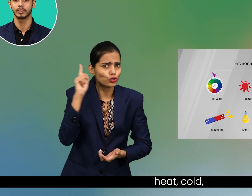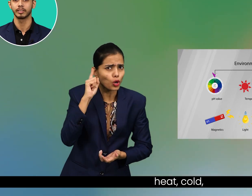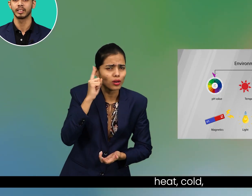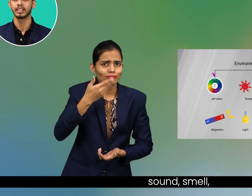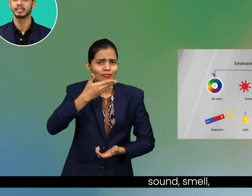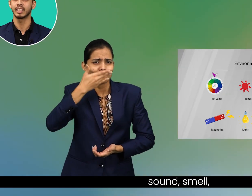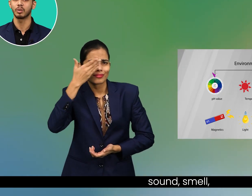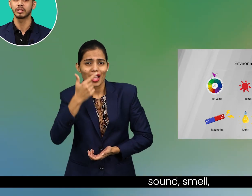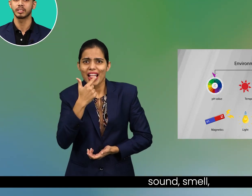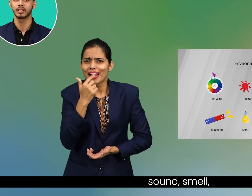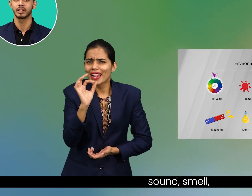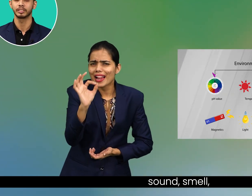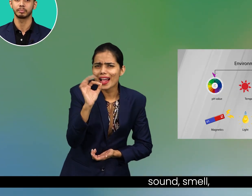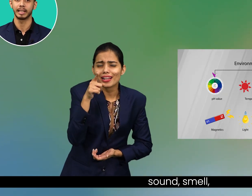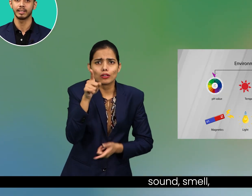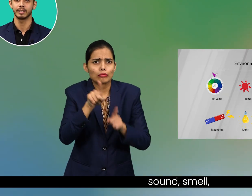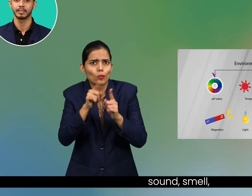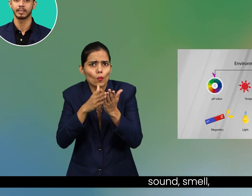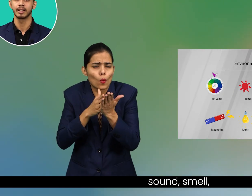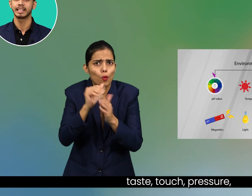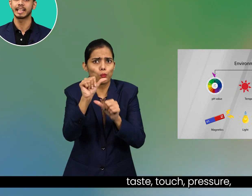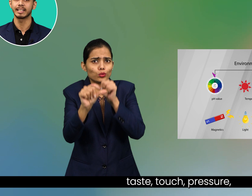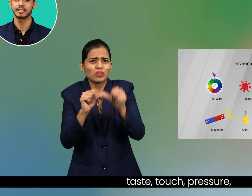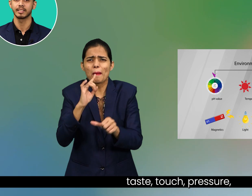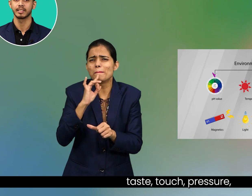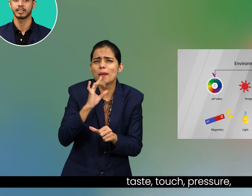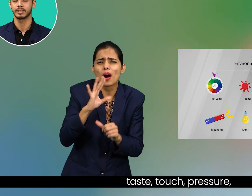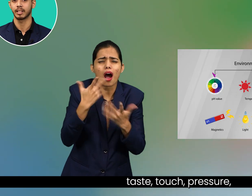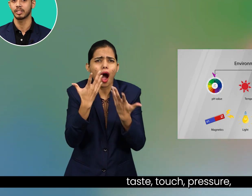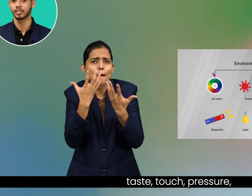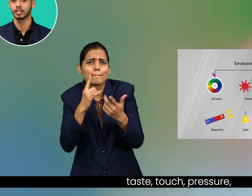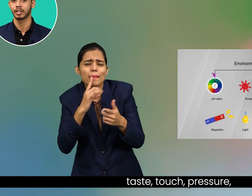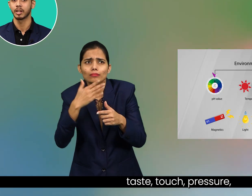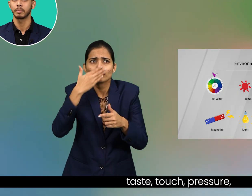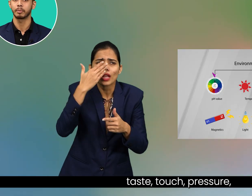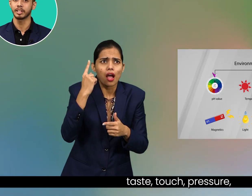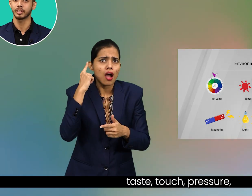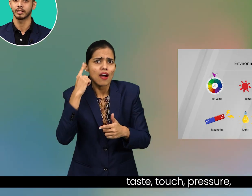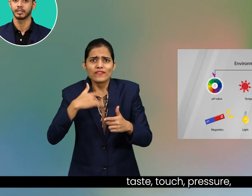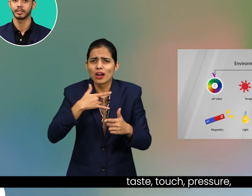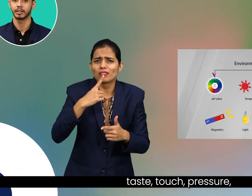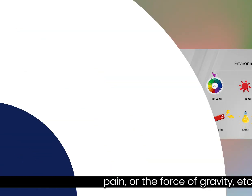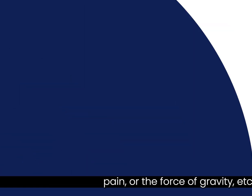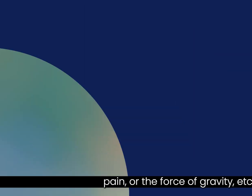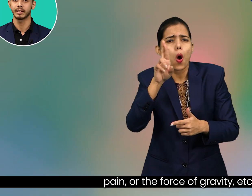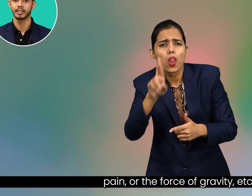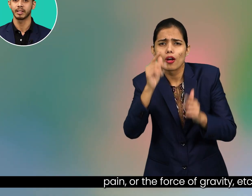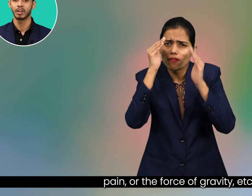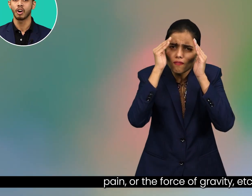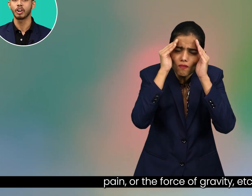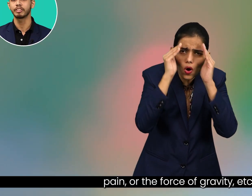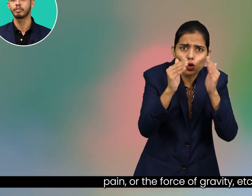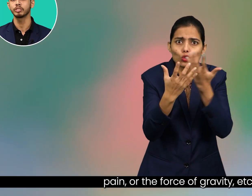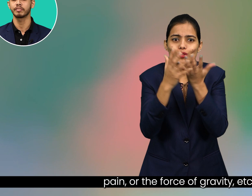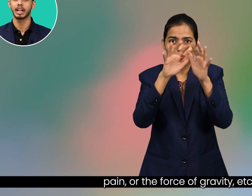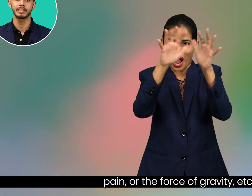cold, sound, smell, taste, touch, pressure, pain,